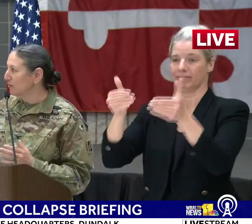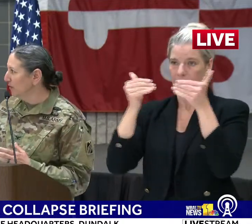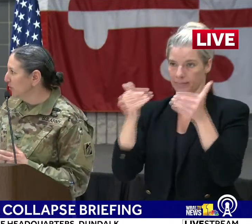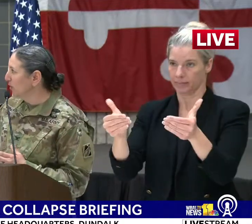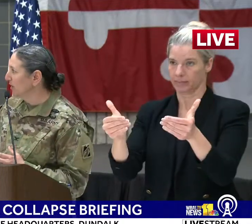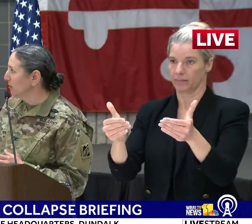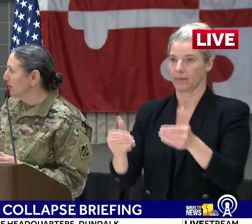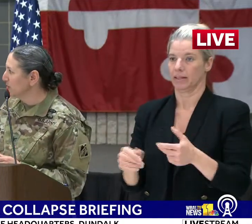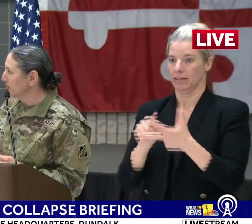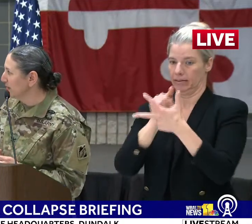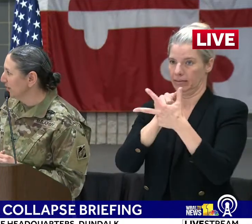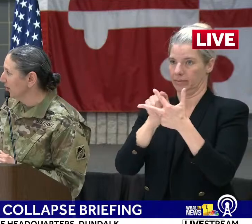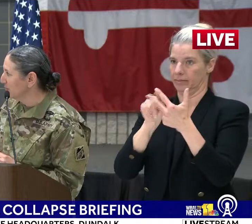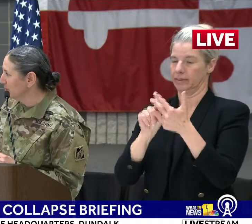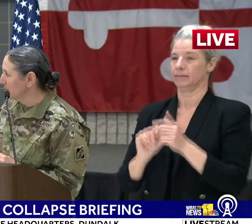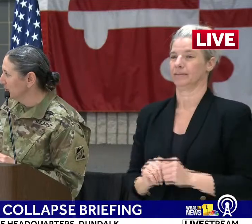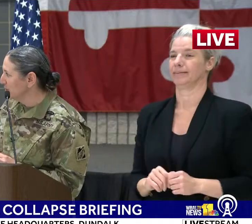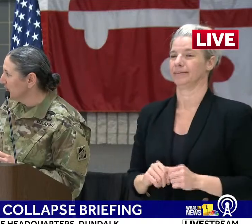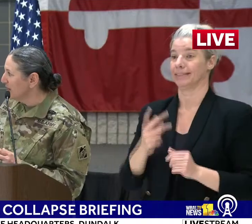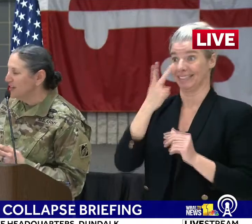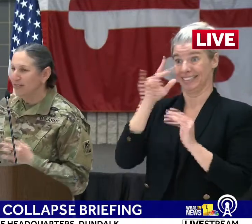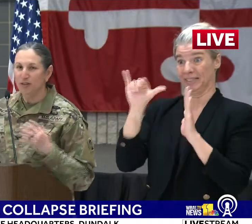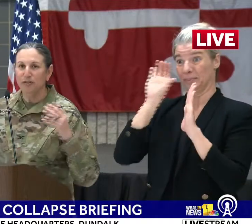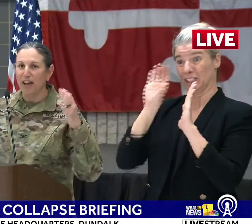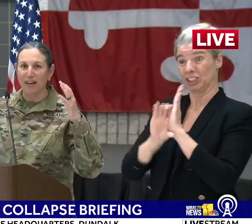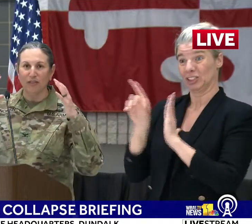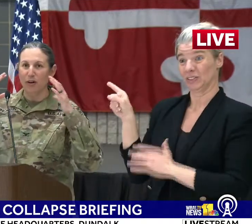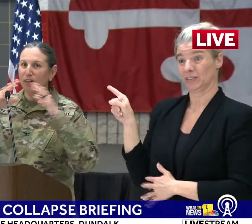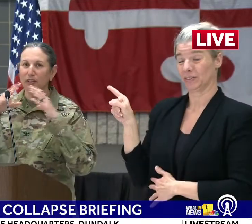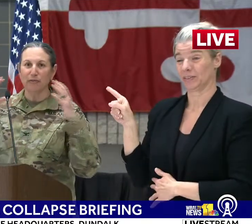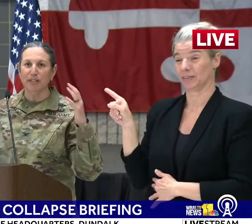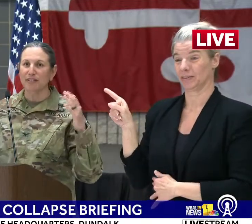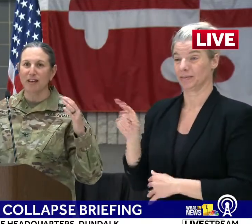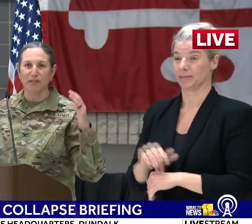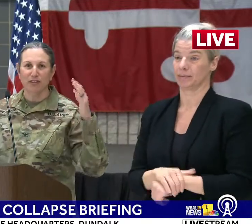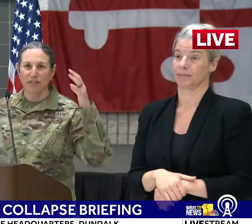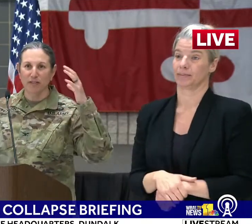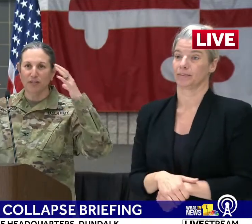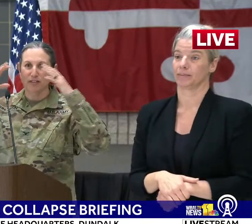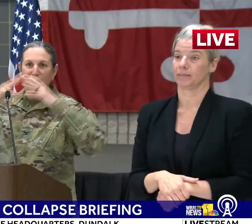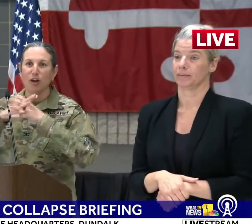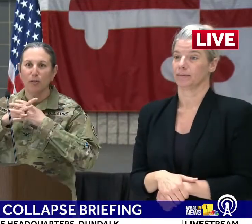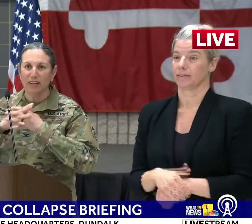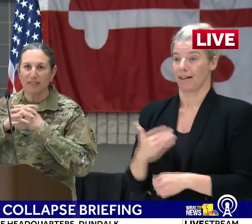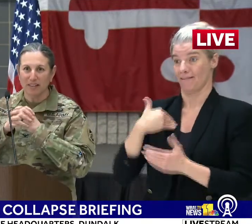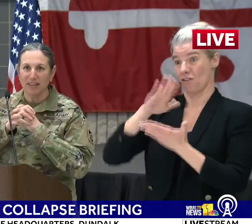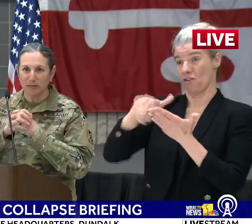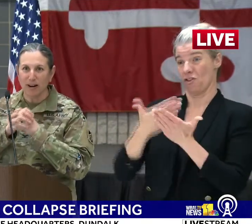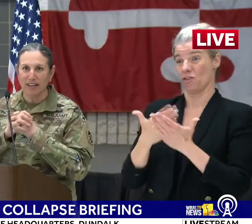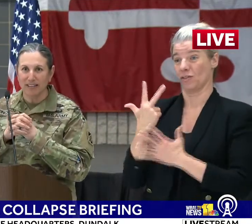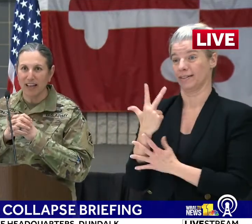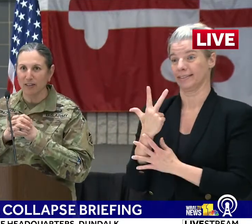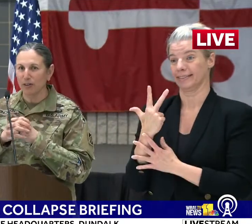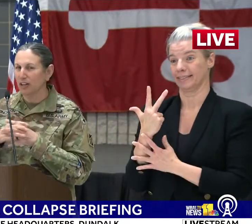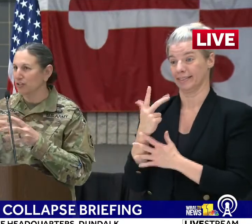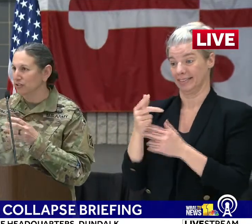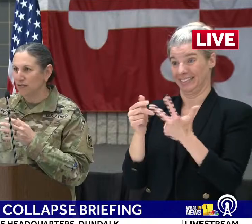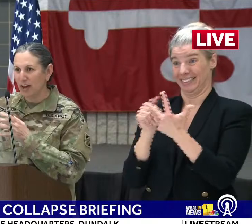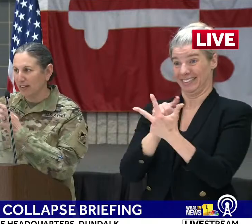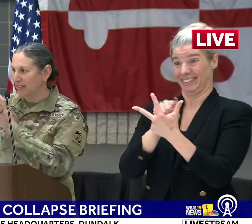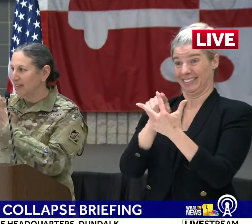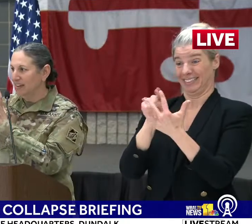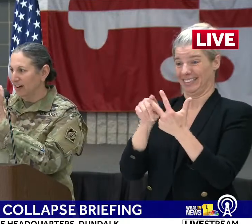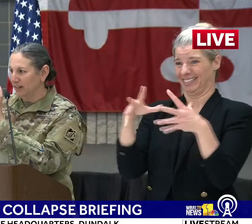three salvers. If you look at the picture that the governor shows, you have all three salvage efforts coalescing right at